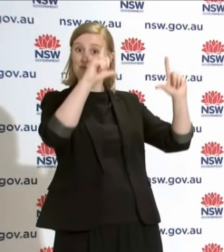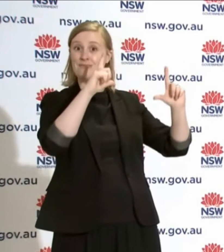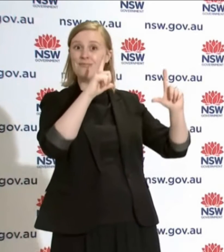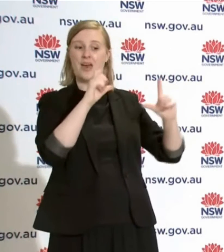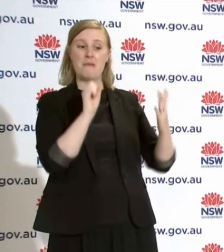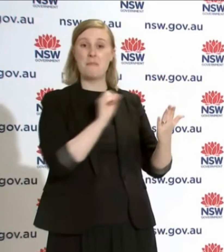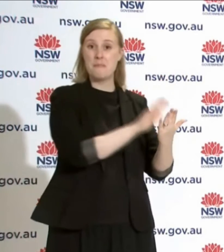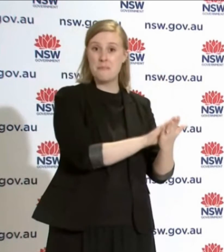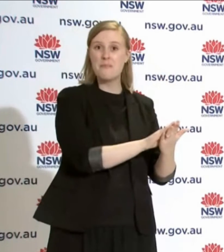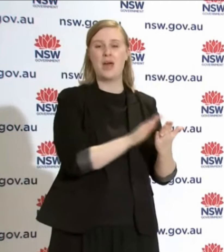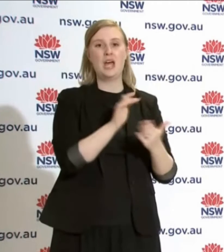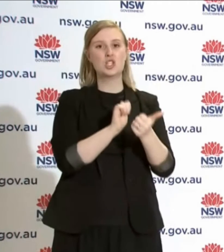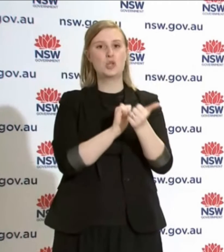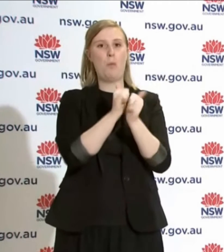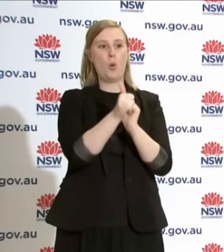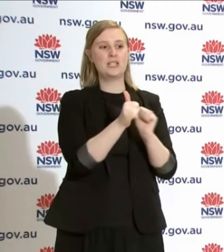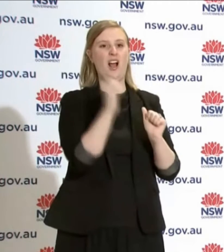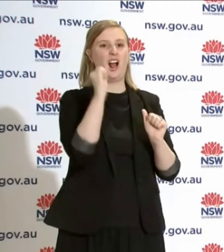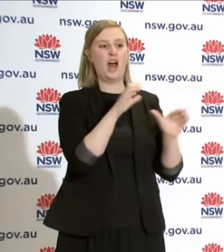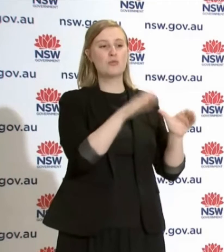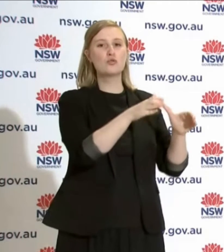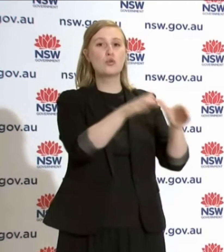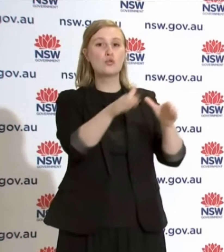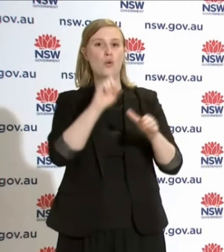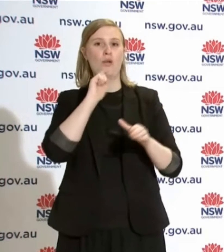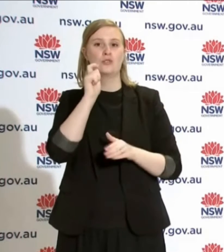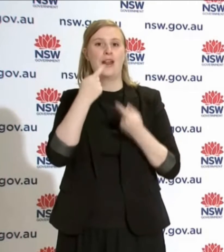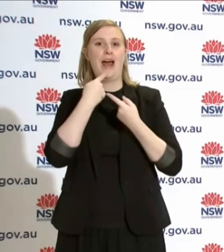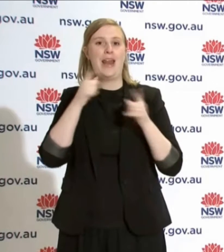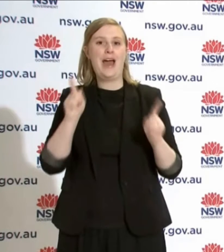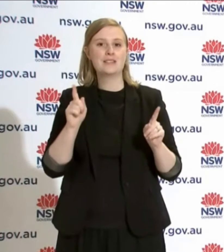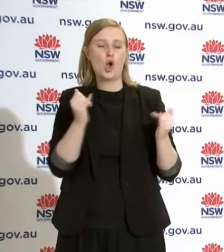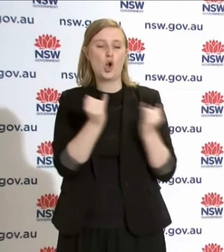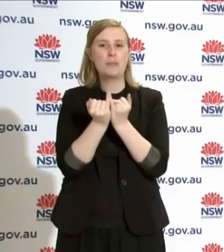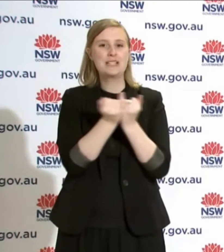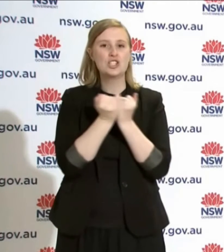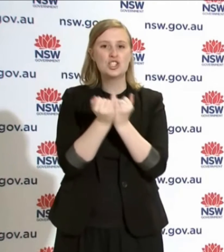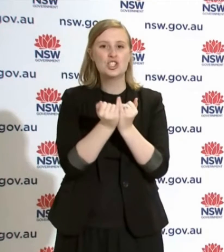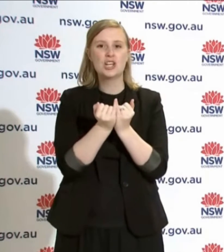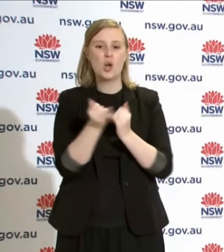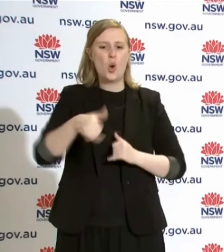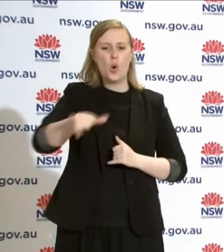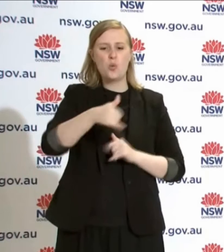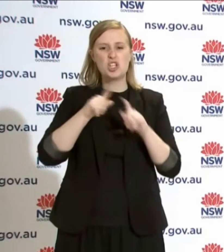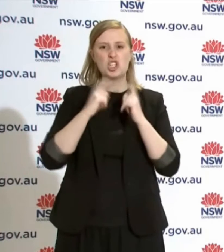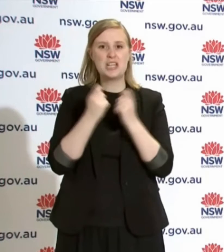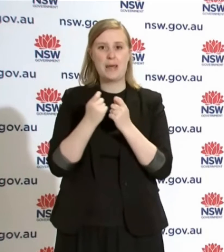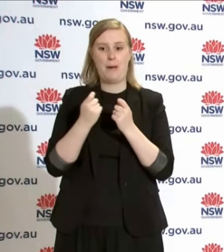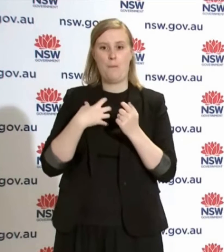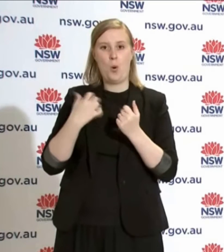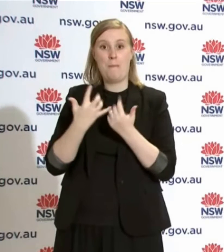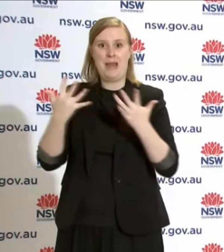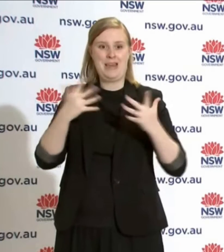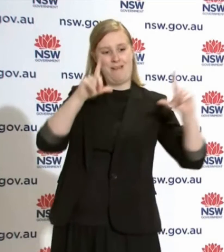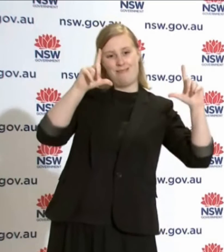be announcing a competition to see which code can get the most vaccinations completed. New South Wales Health